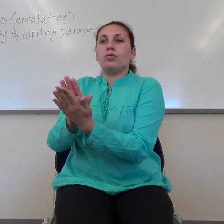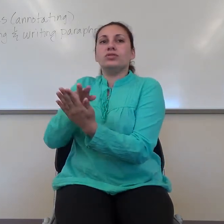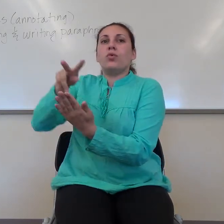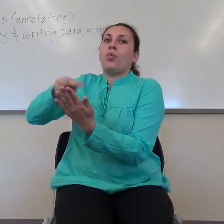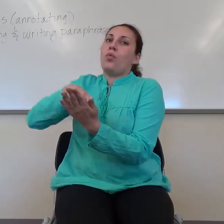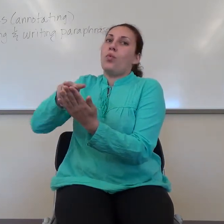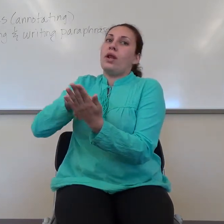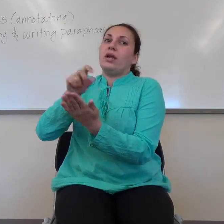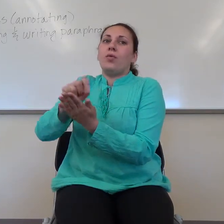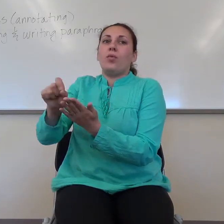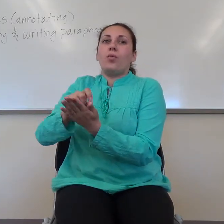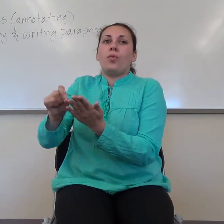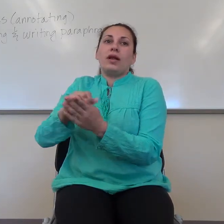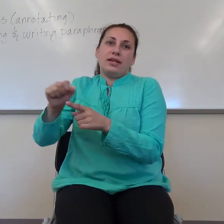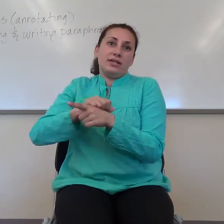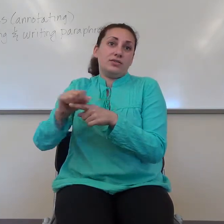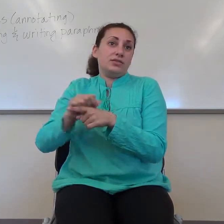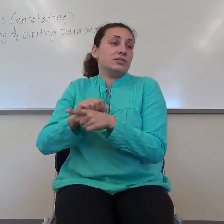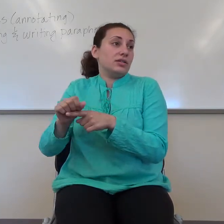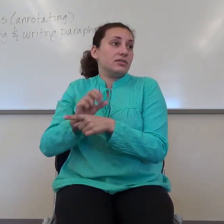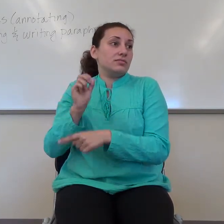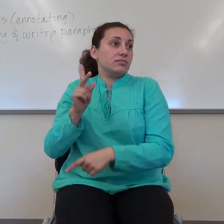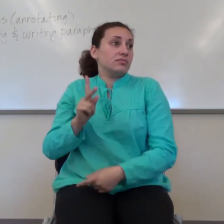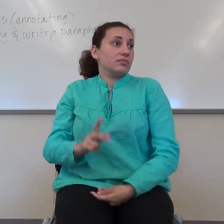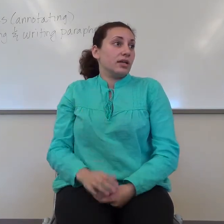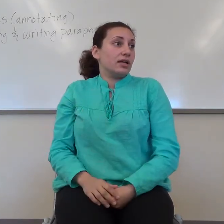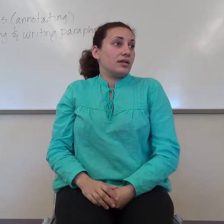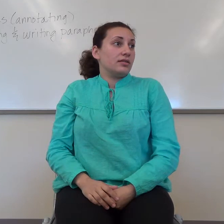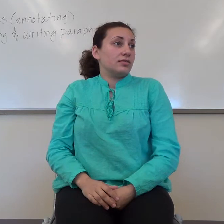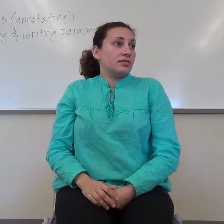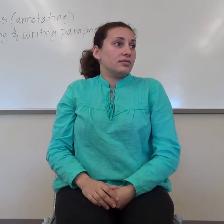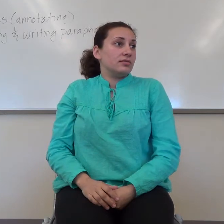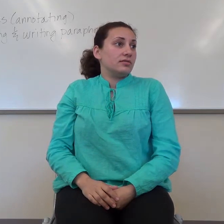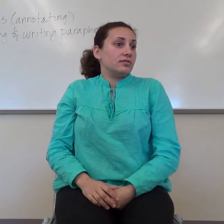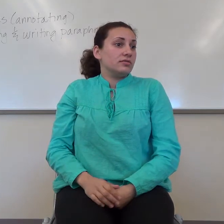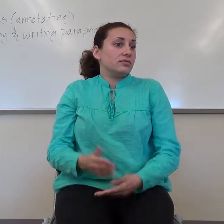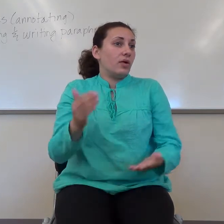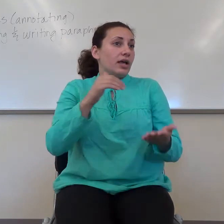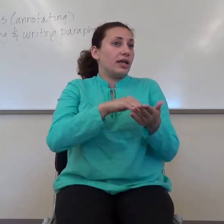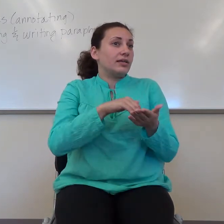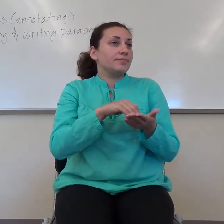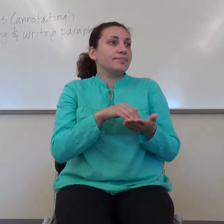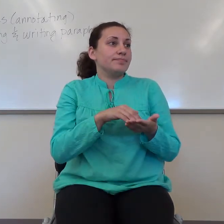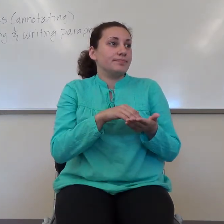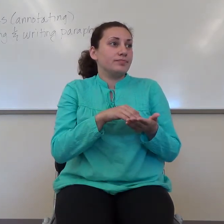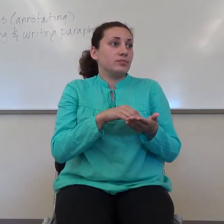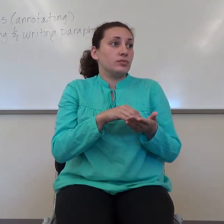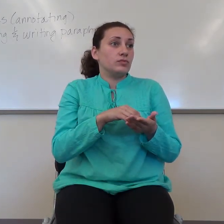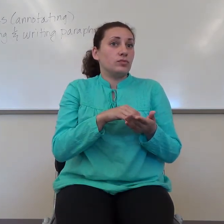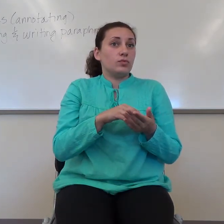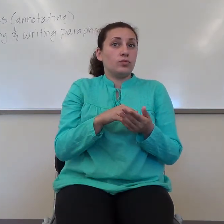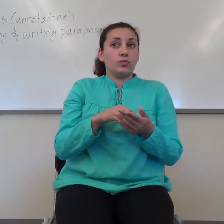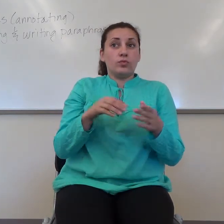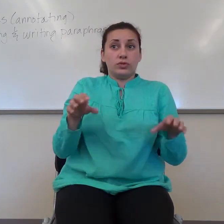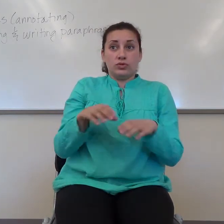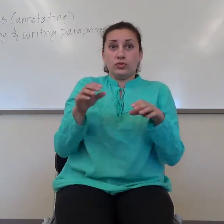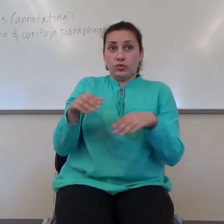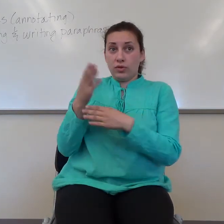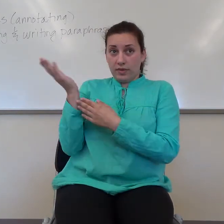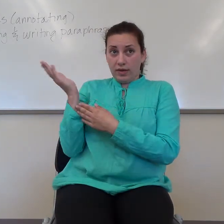writing exercise, okay? So again, one of the things to do on these is read direction, read